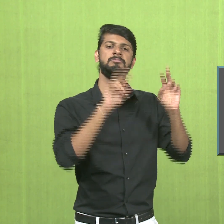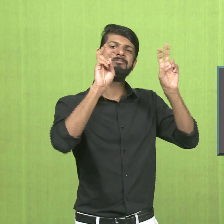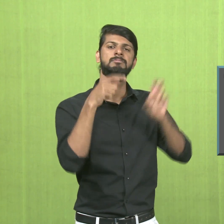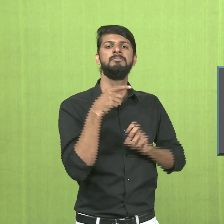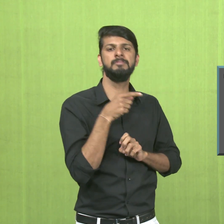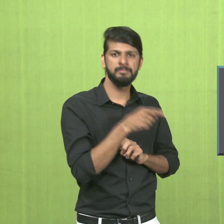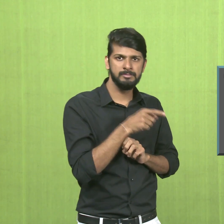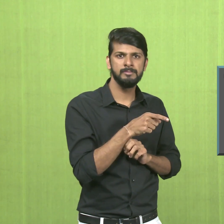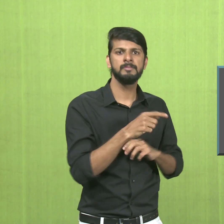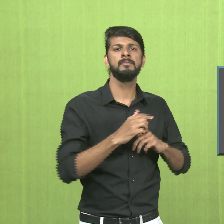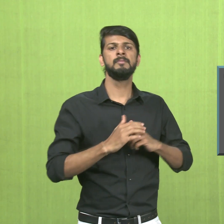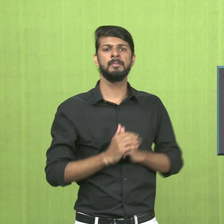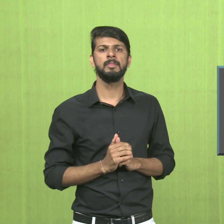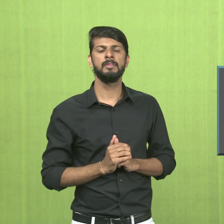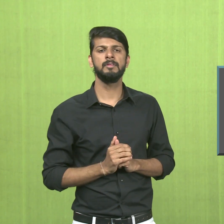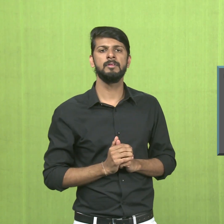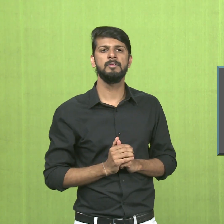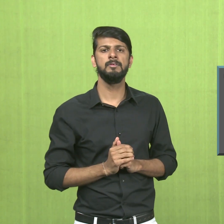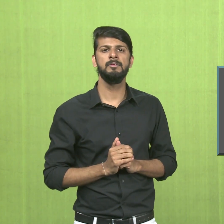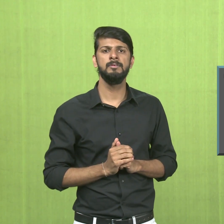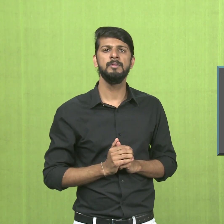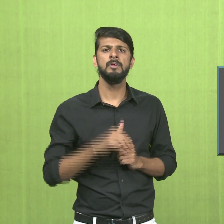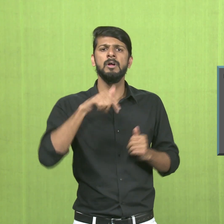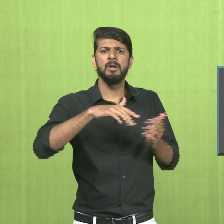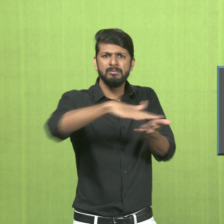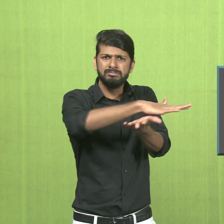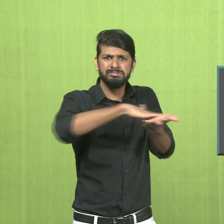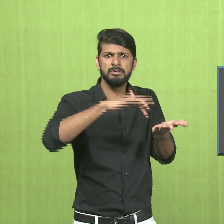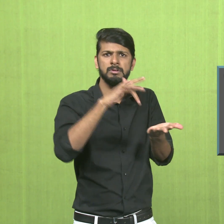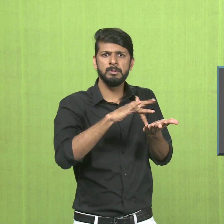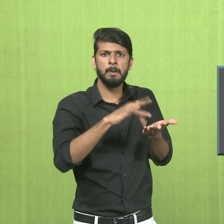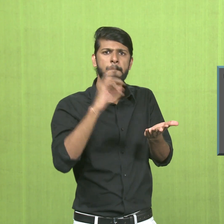and for that they appeal to the deity Pithora, and that is why the name Pithora painting.